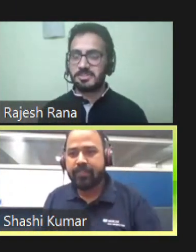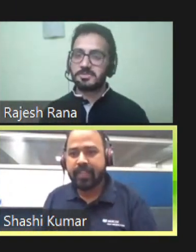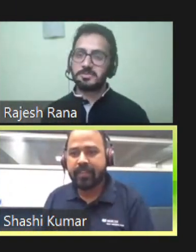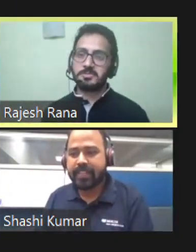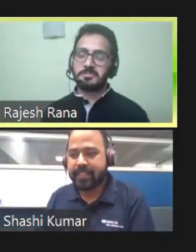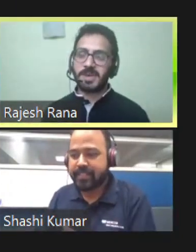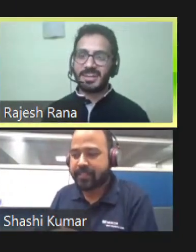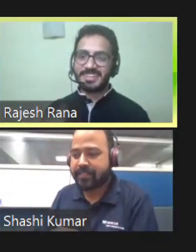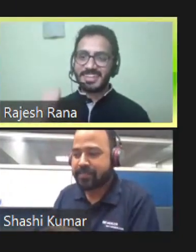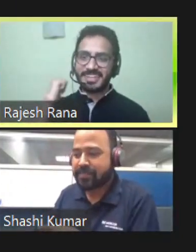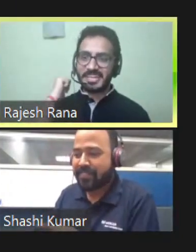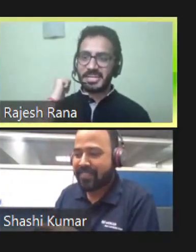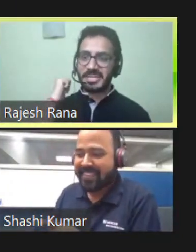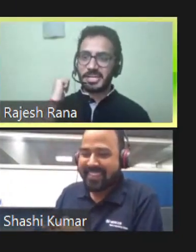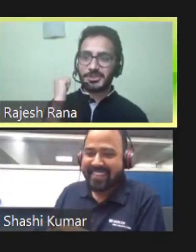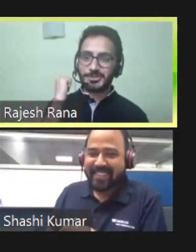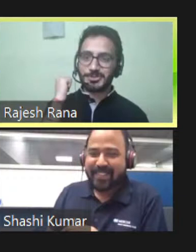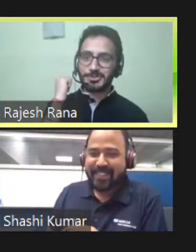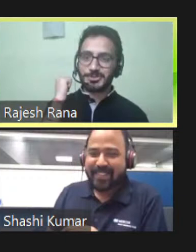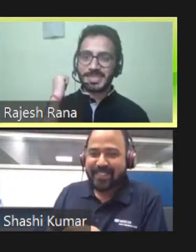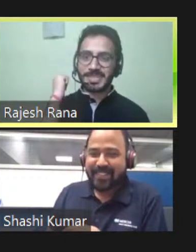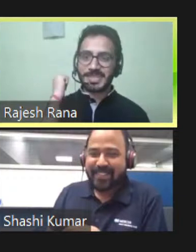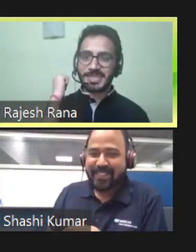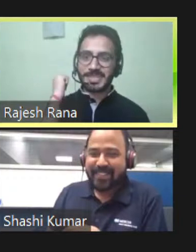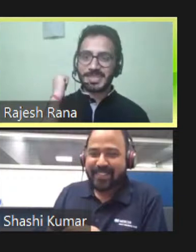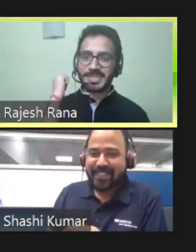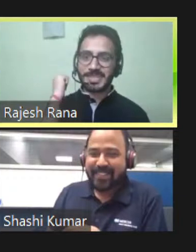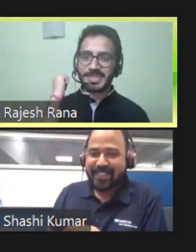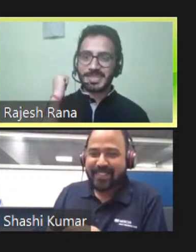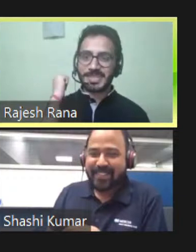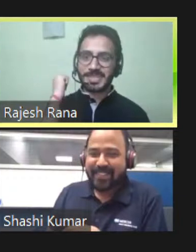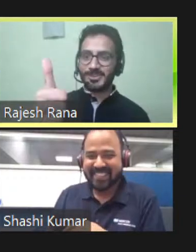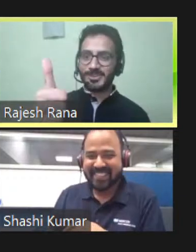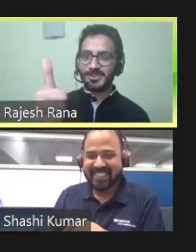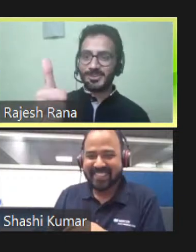the good evening? So Rajesh? I think it should be in the mid. Good